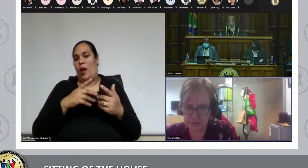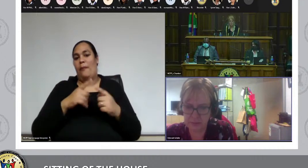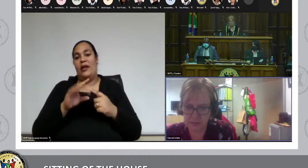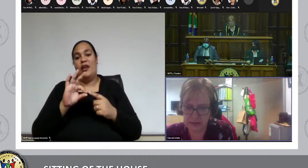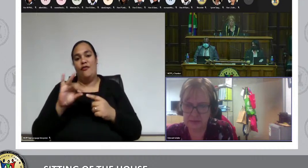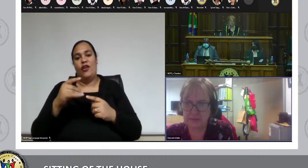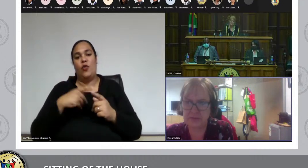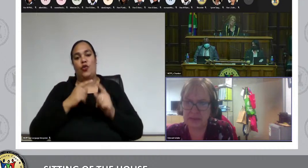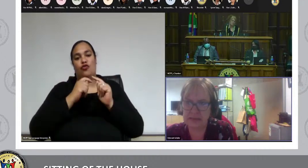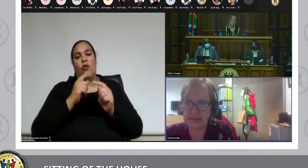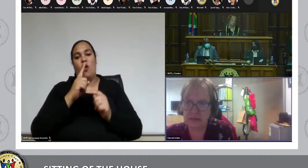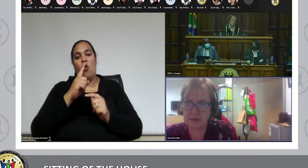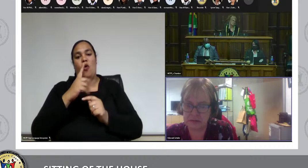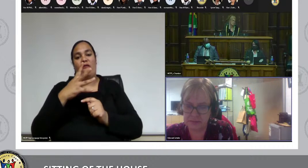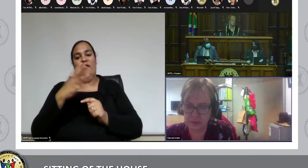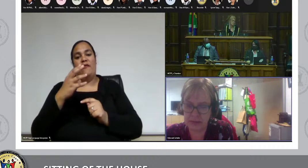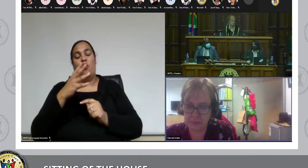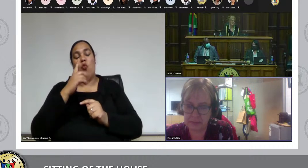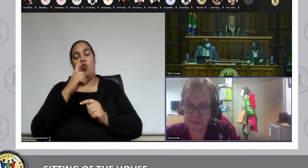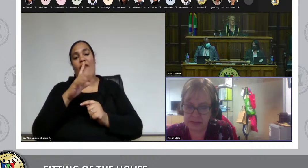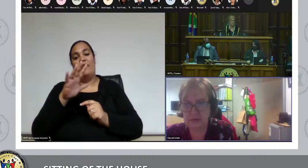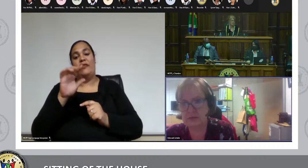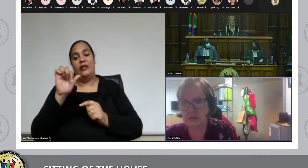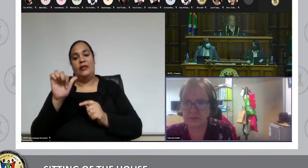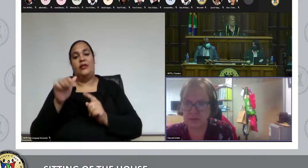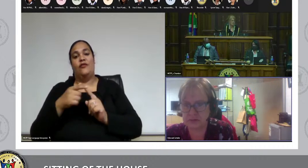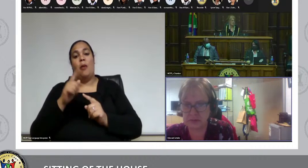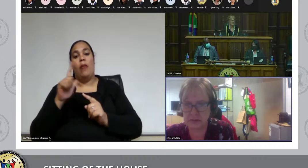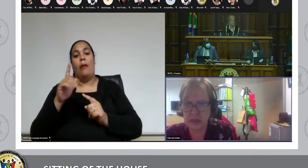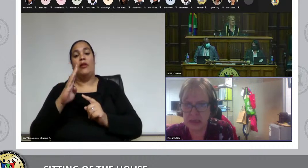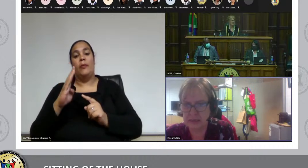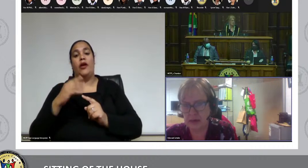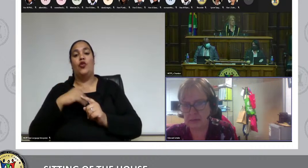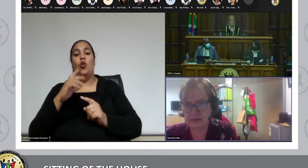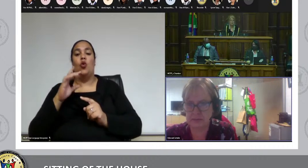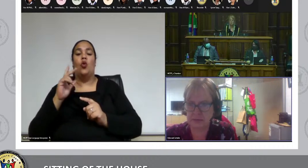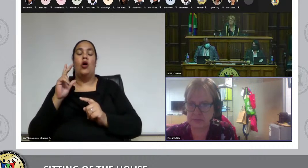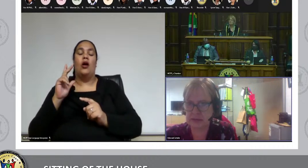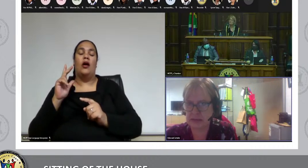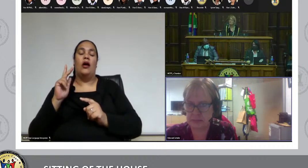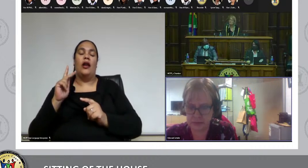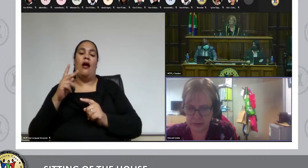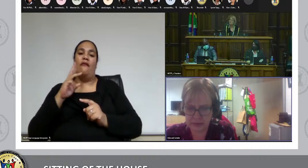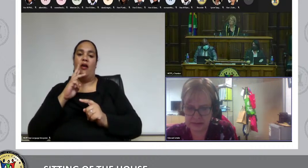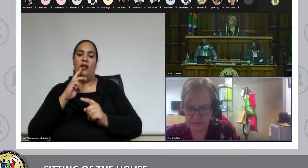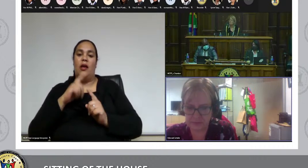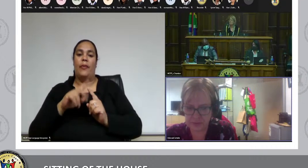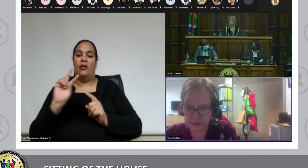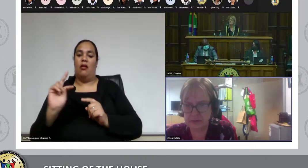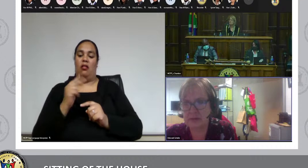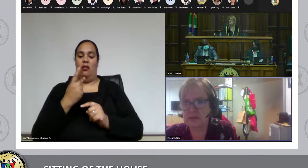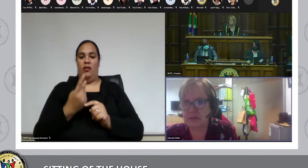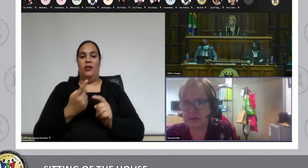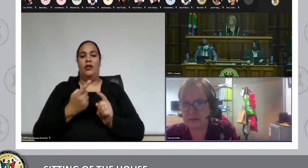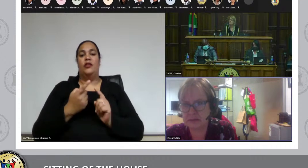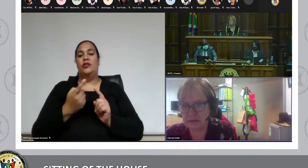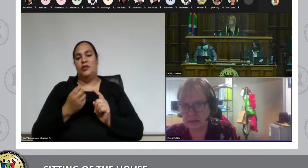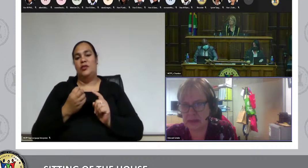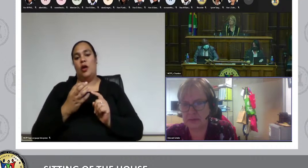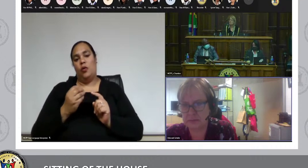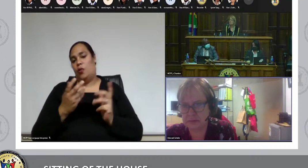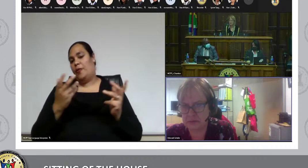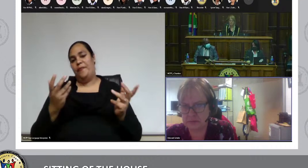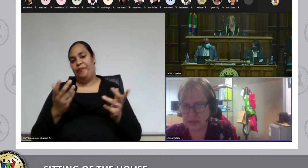we transported 156 learners from Lambert's Bay to Graafwater. So now it's sort of just the other way around and it's far fewer. So there certainly